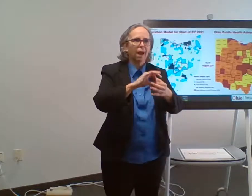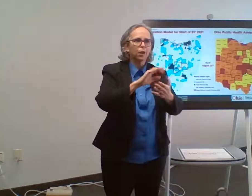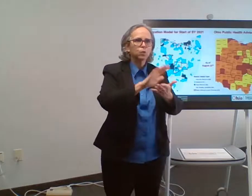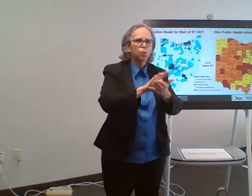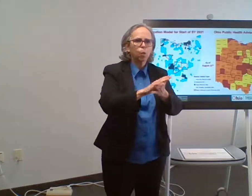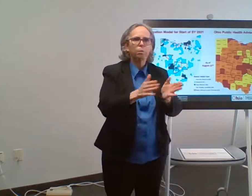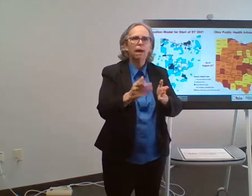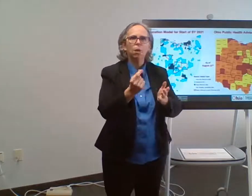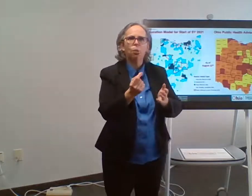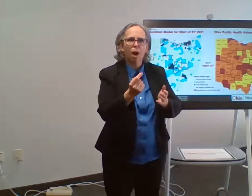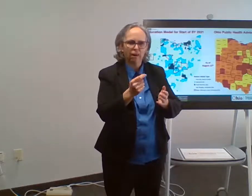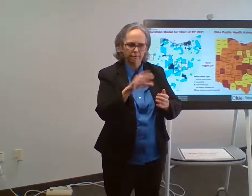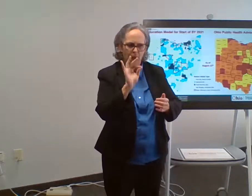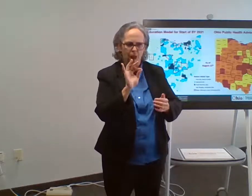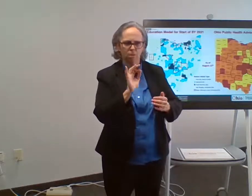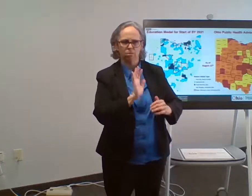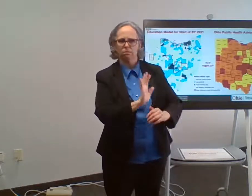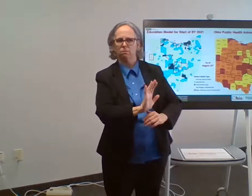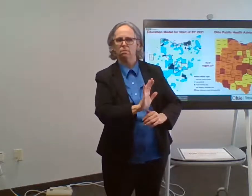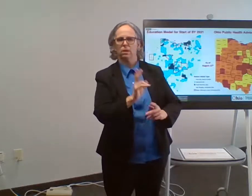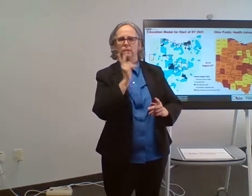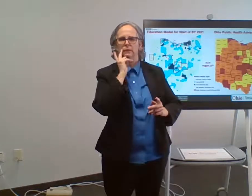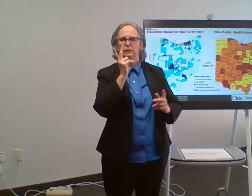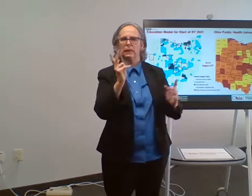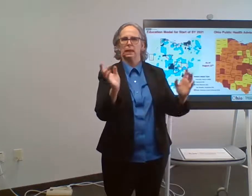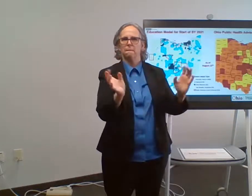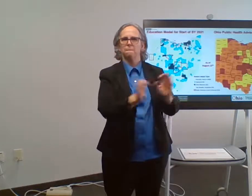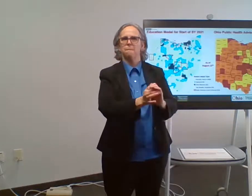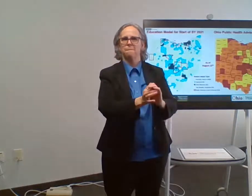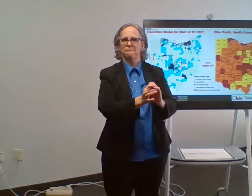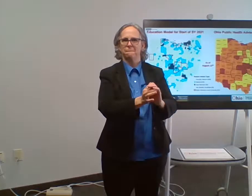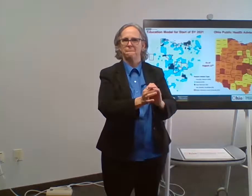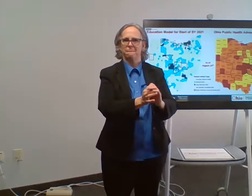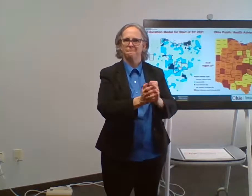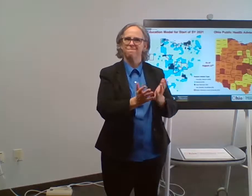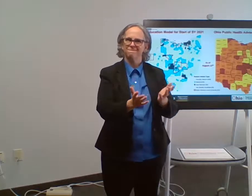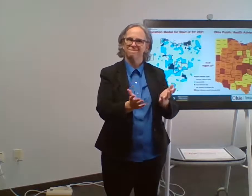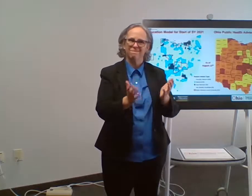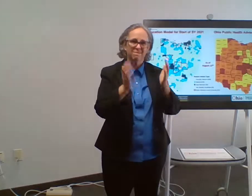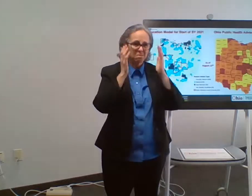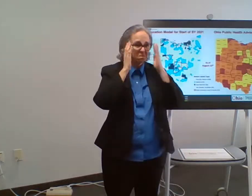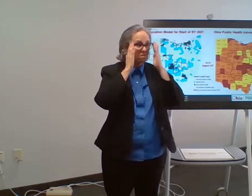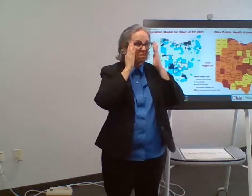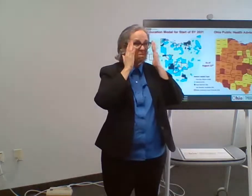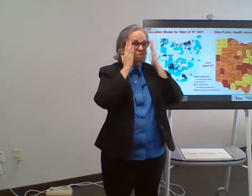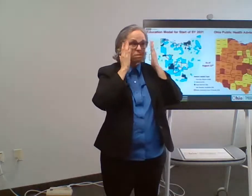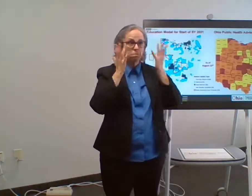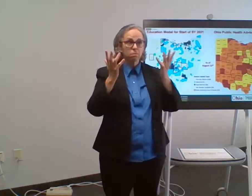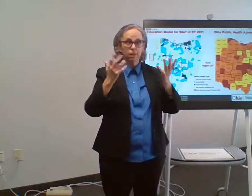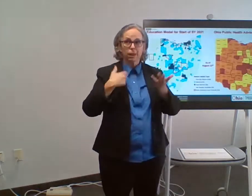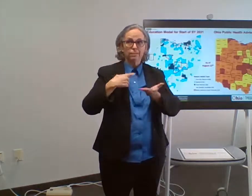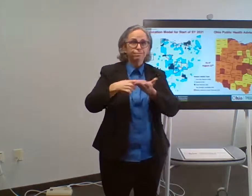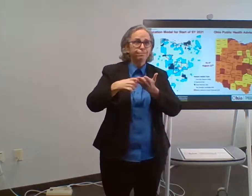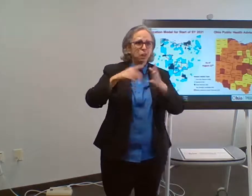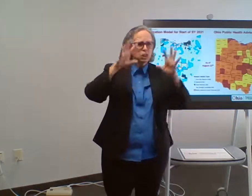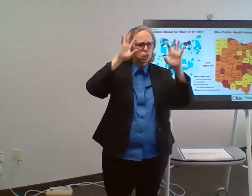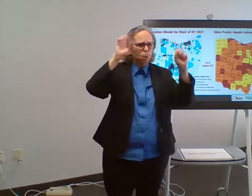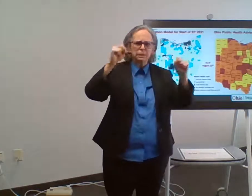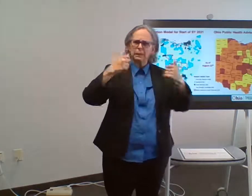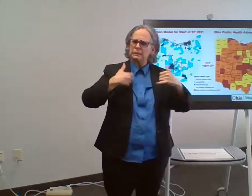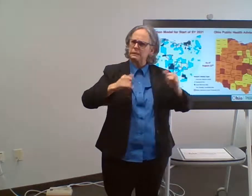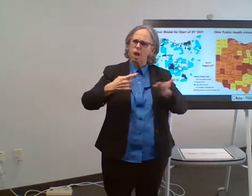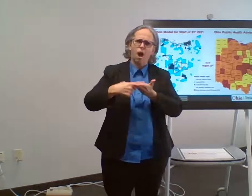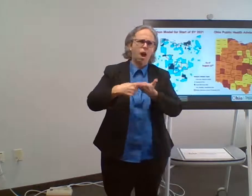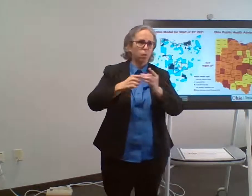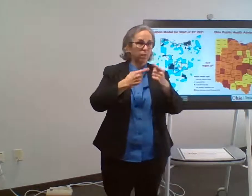I had some conversations with some superintendents last week. I'm going to have some more conversations this week. And every school is making